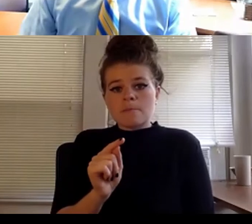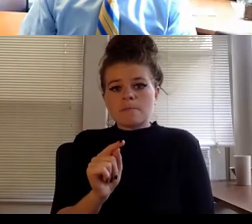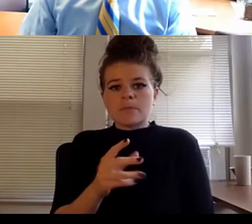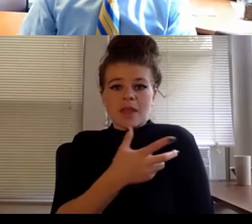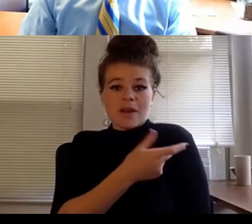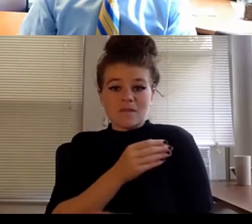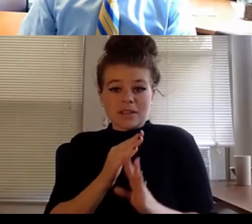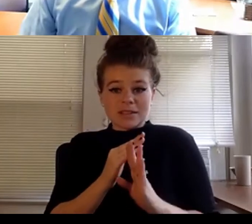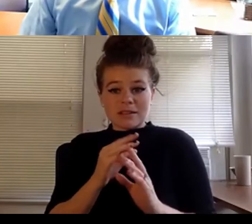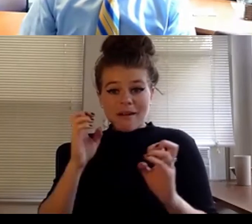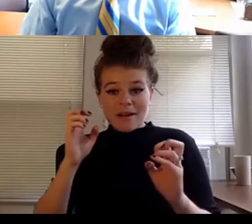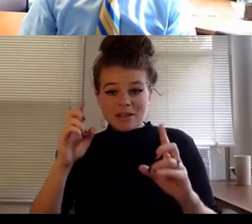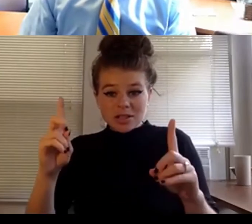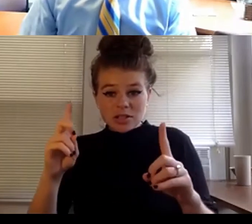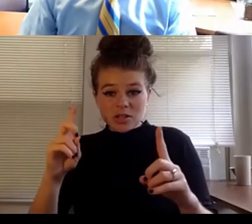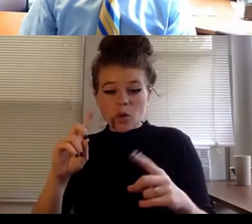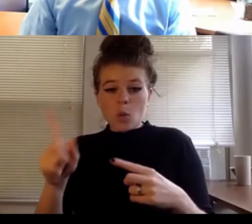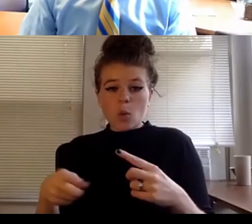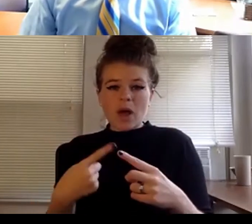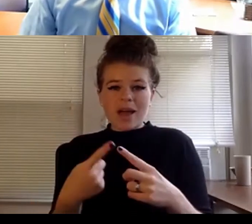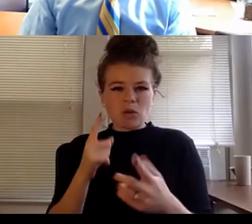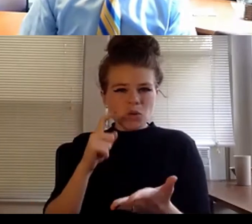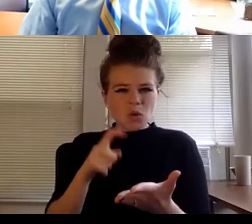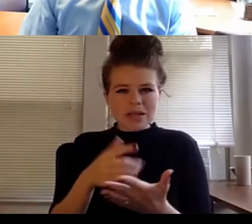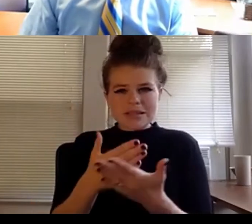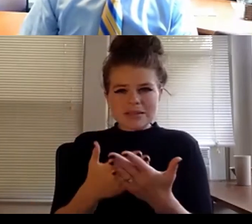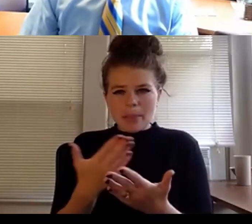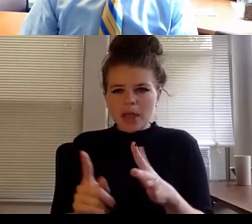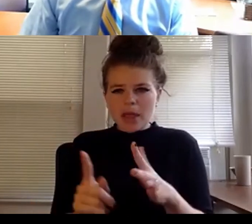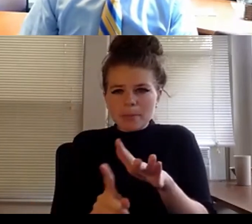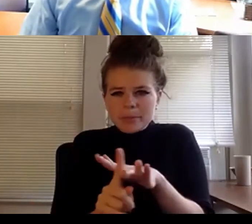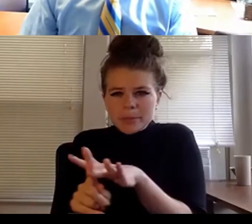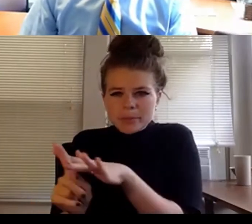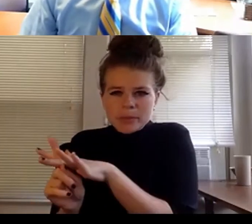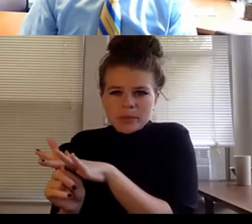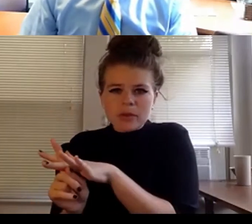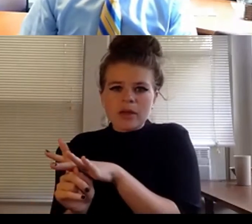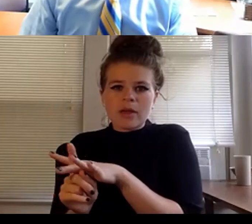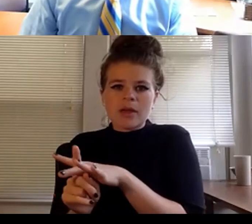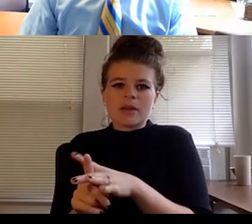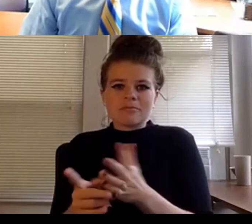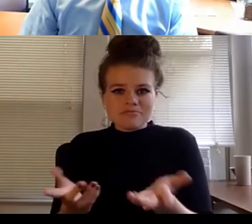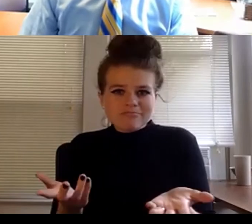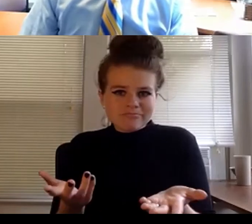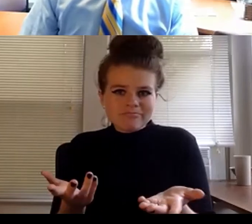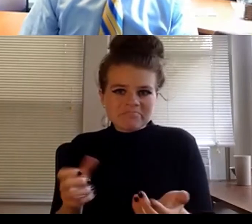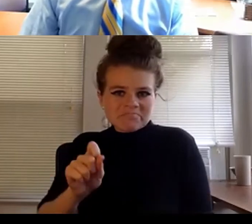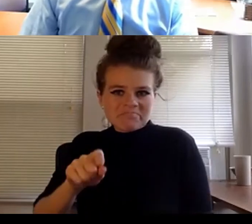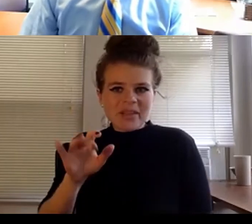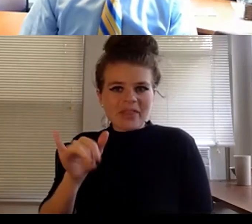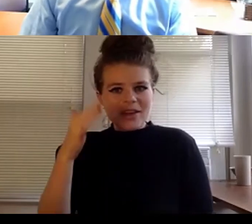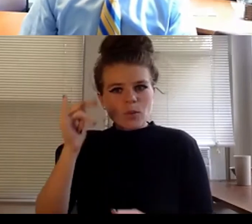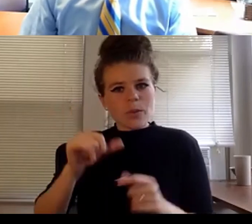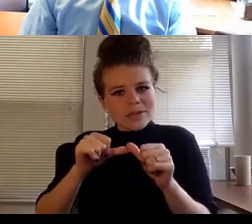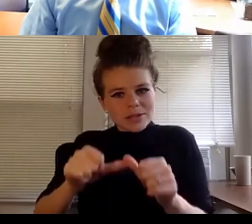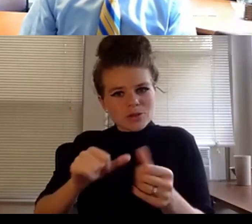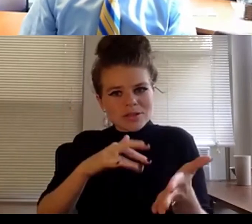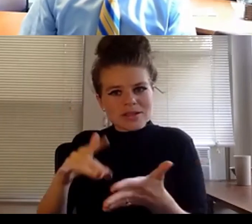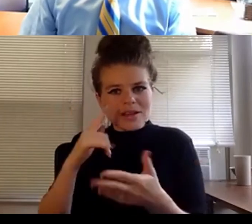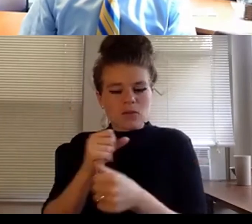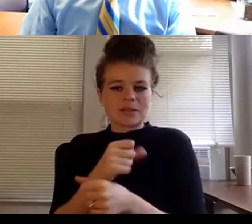education, when things started going wrong and different things popped up, which does happen. That's why we study, continue to study for